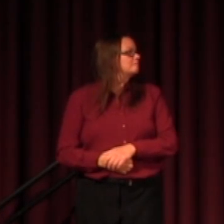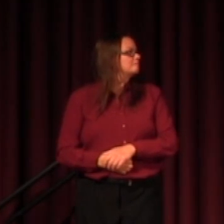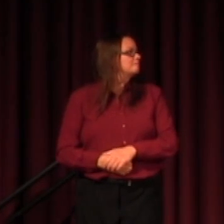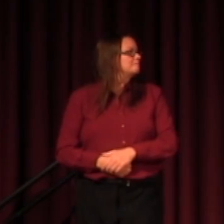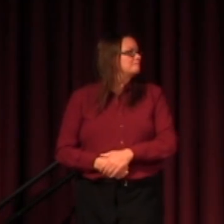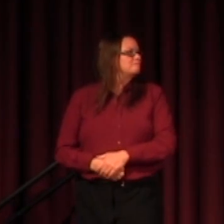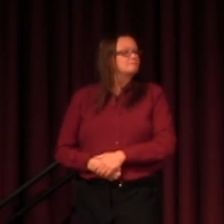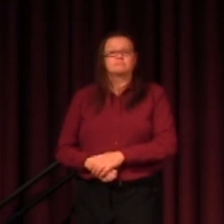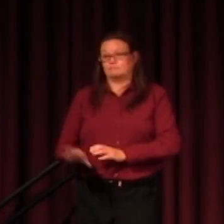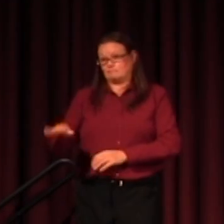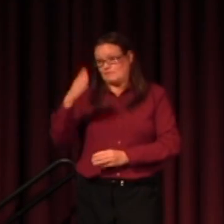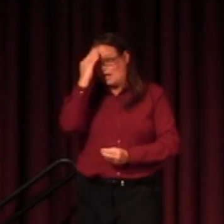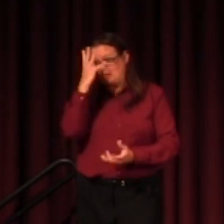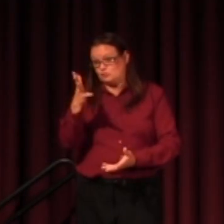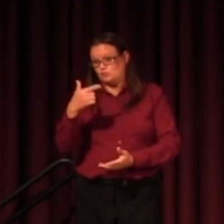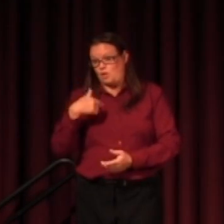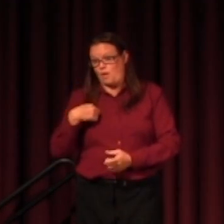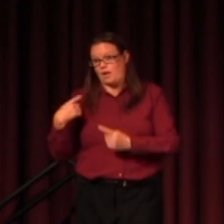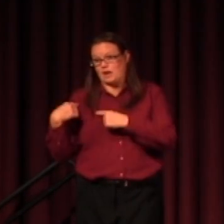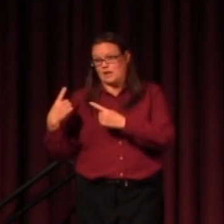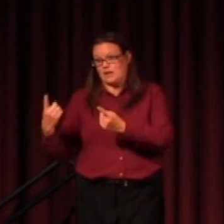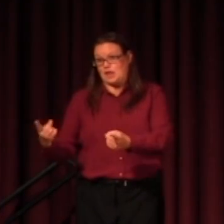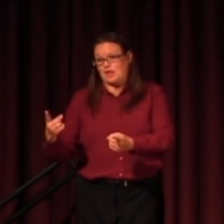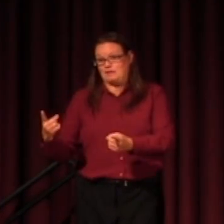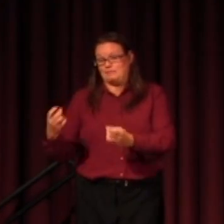I mentioned I've been married for a long time.